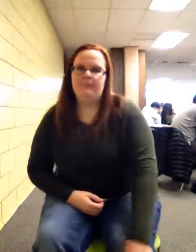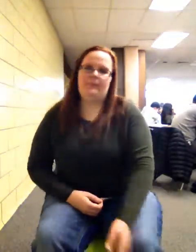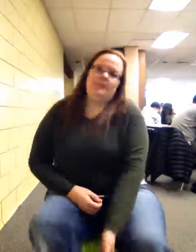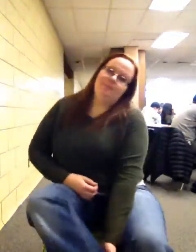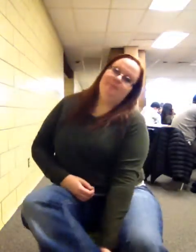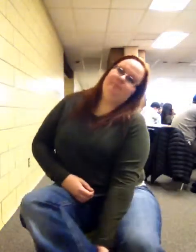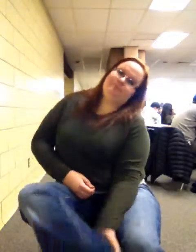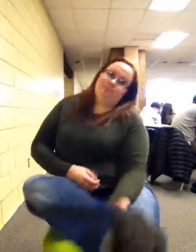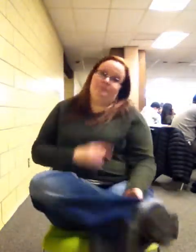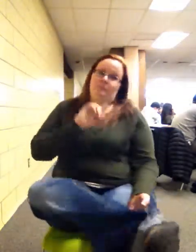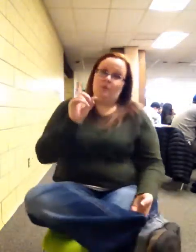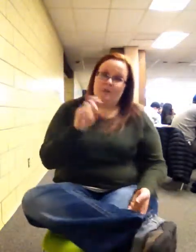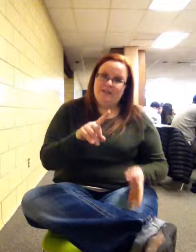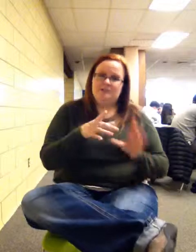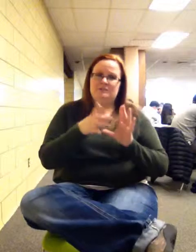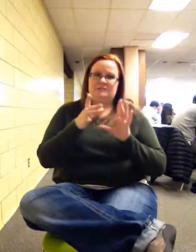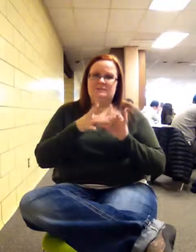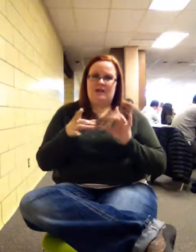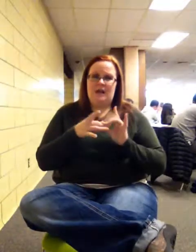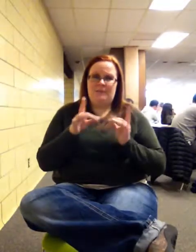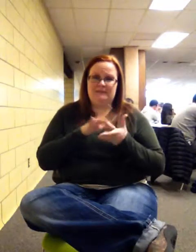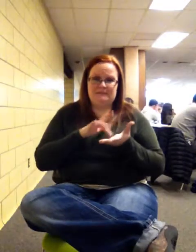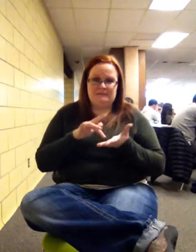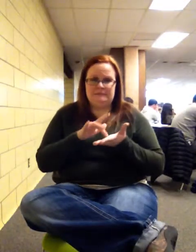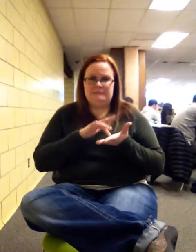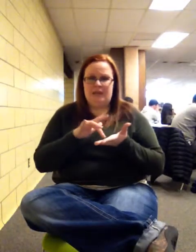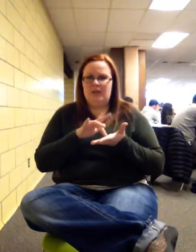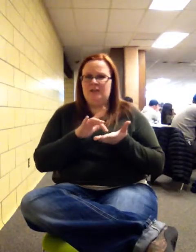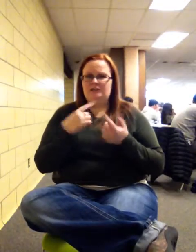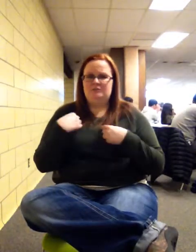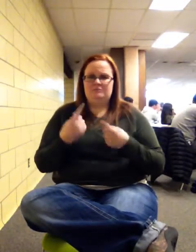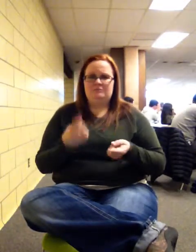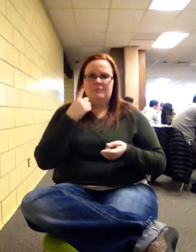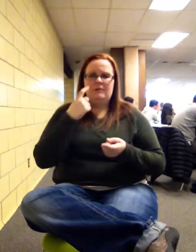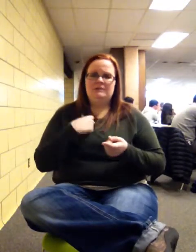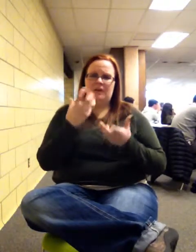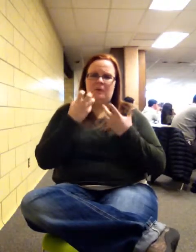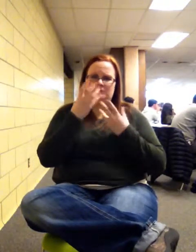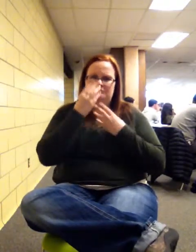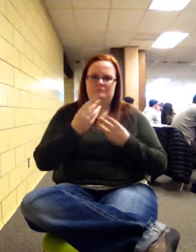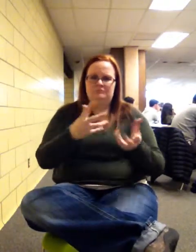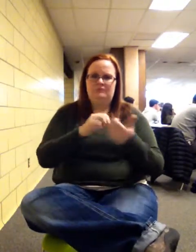Questions or comments on the calculation so far? Because I want to tell you guys how you use this in practice then.